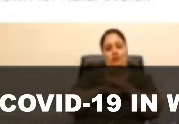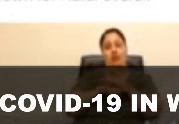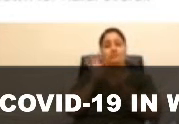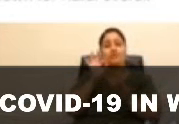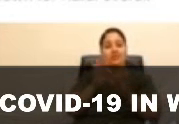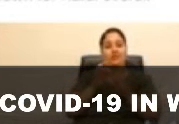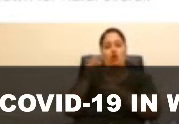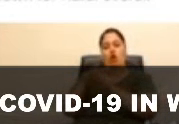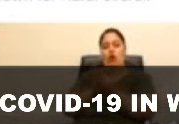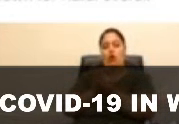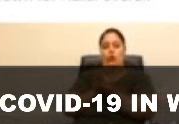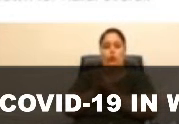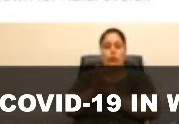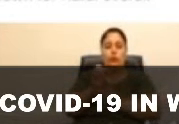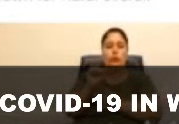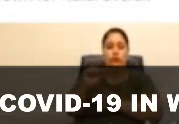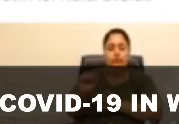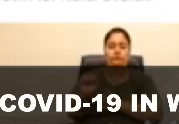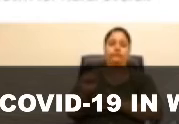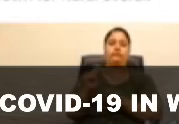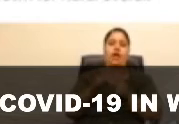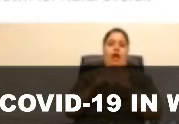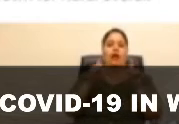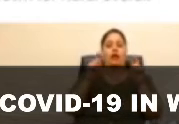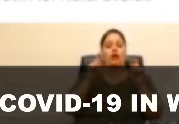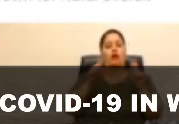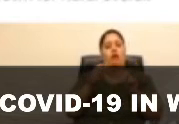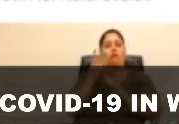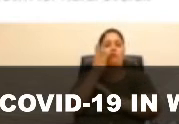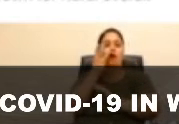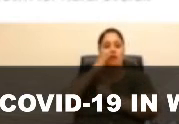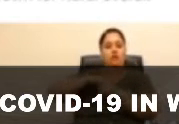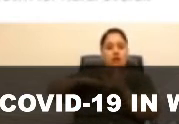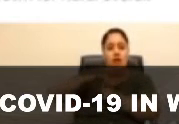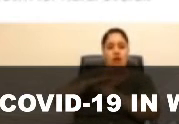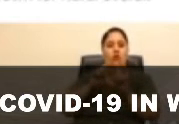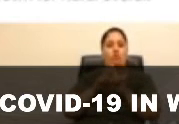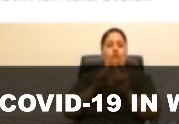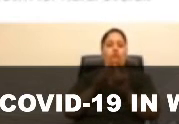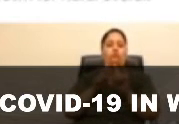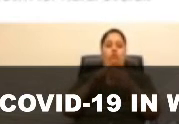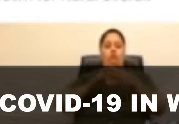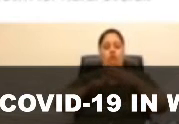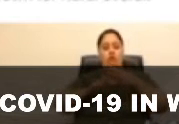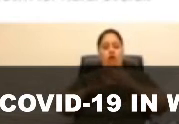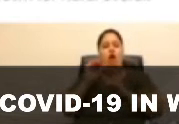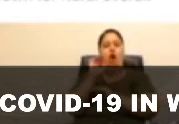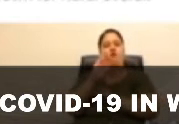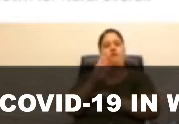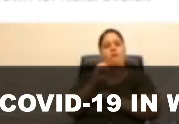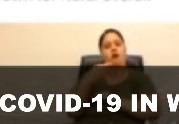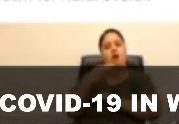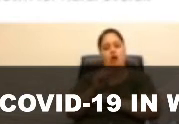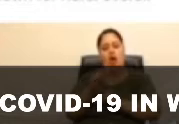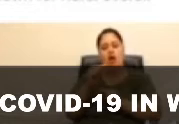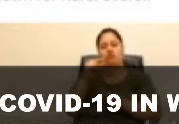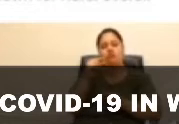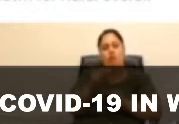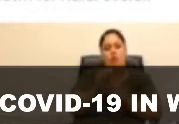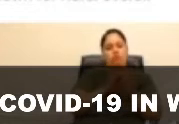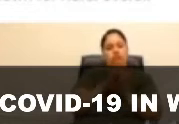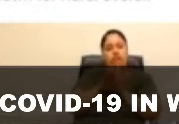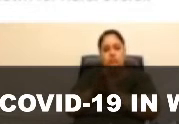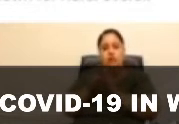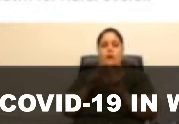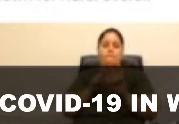Route and Cape Winelands and possibly Overberg, and some small number increases, but certainly increases in